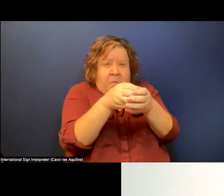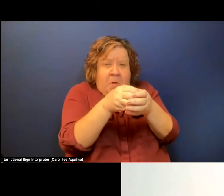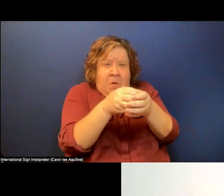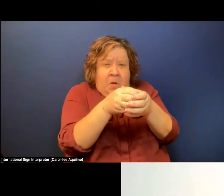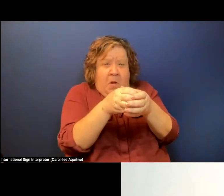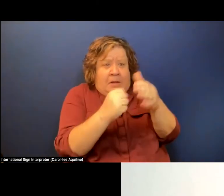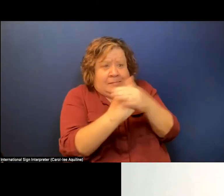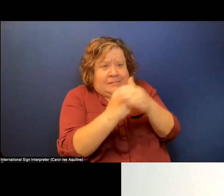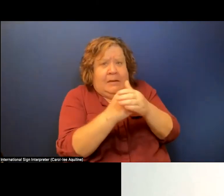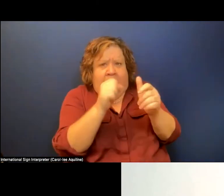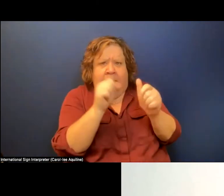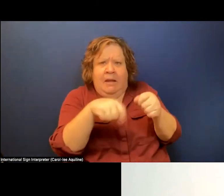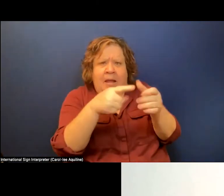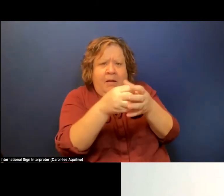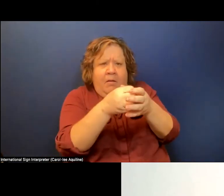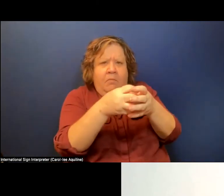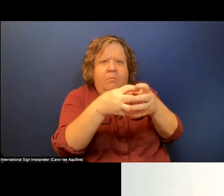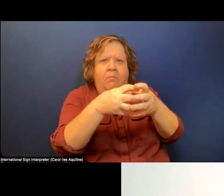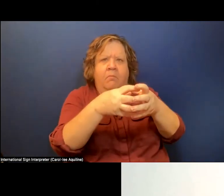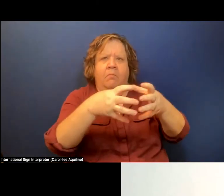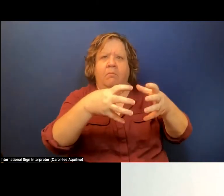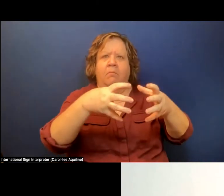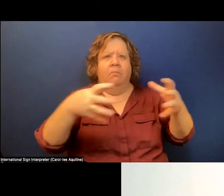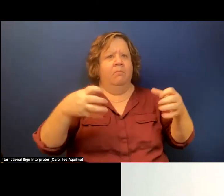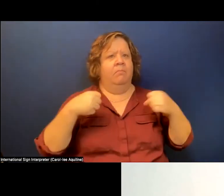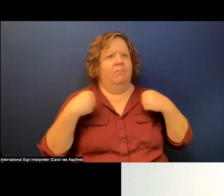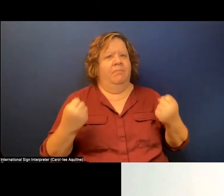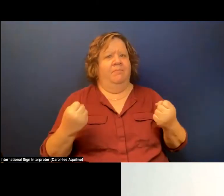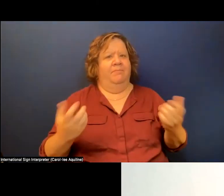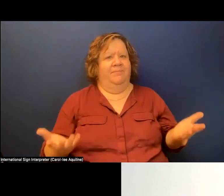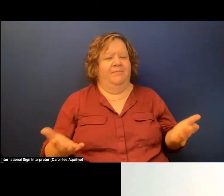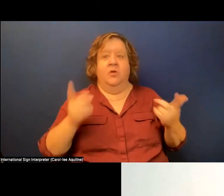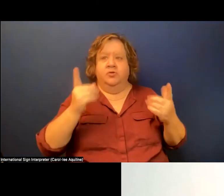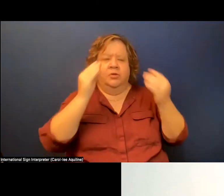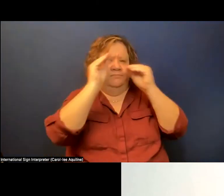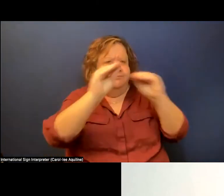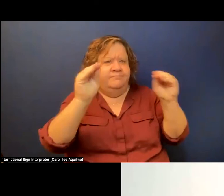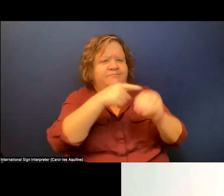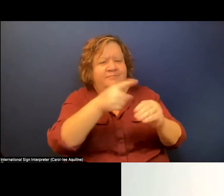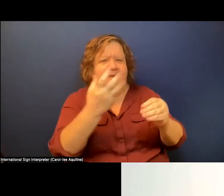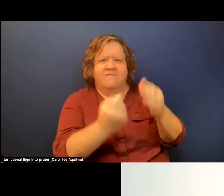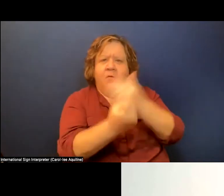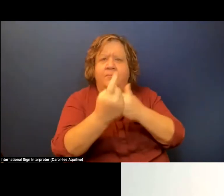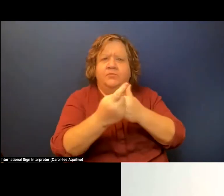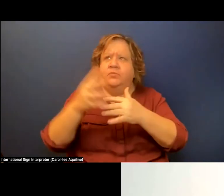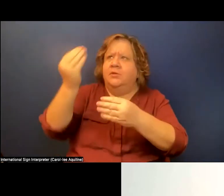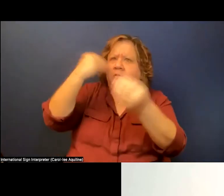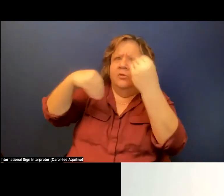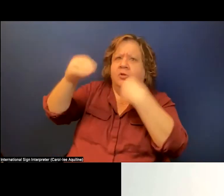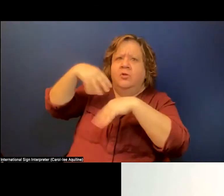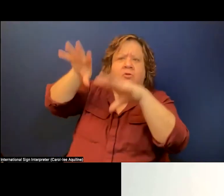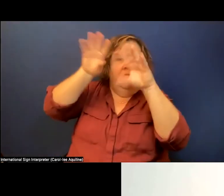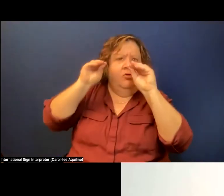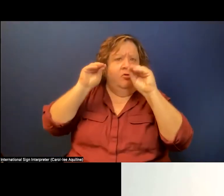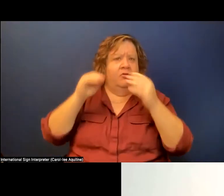exposure, but also learning from the others. Sometimes OPDs, they lack opportunity to interact, to engage with